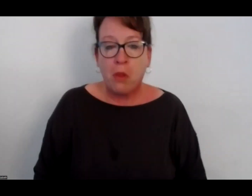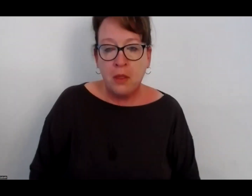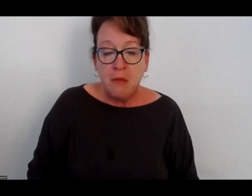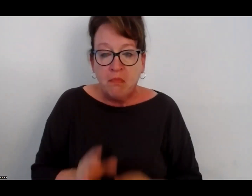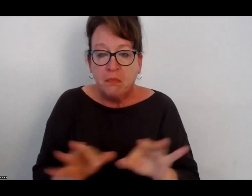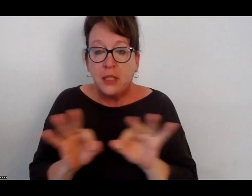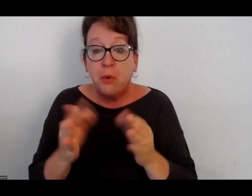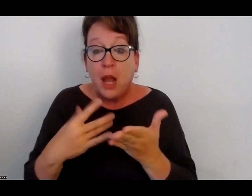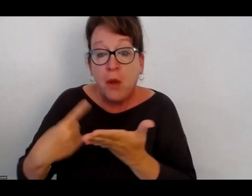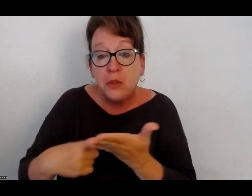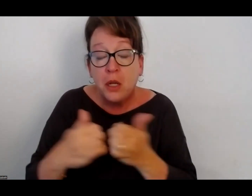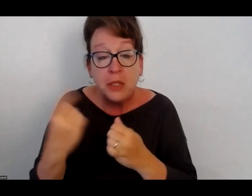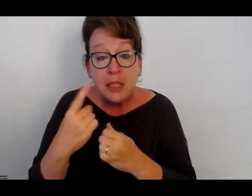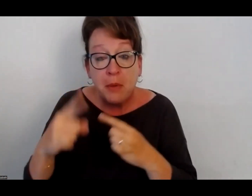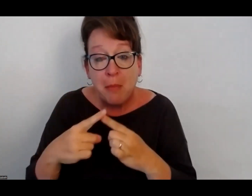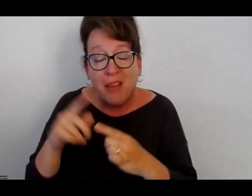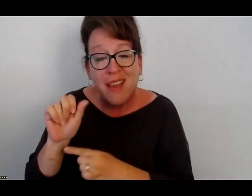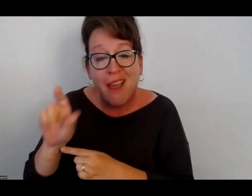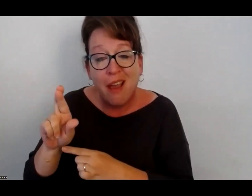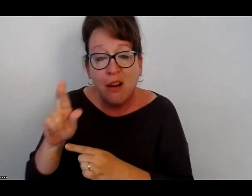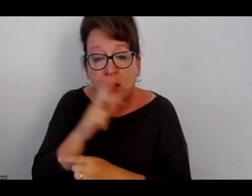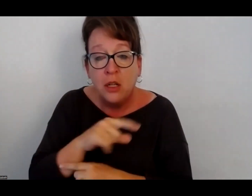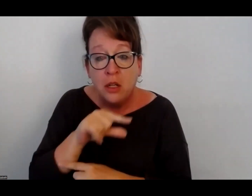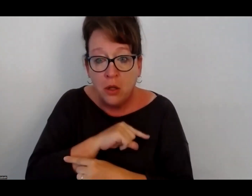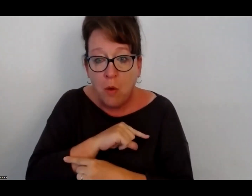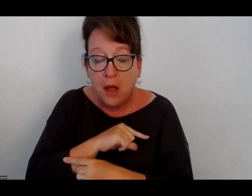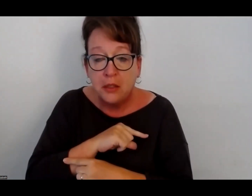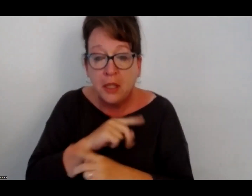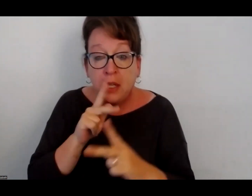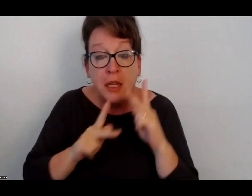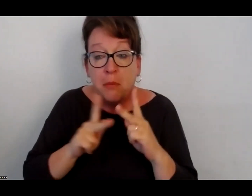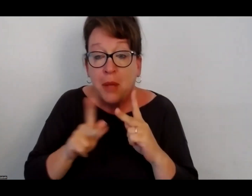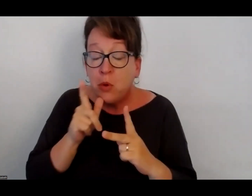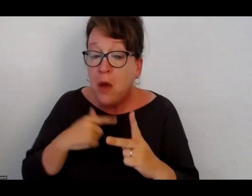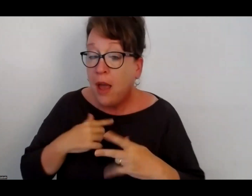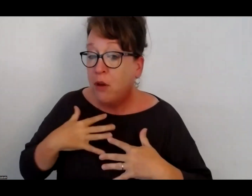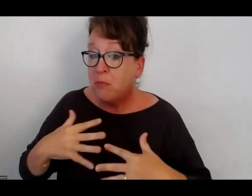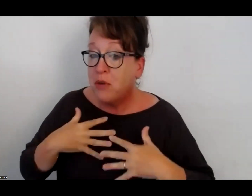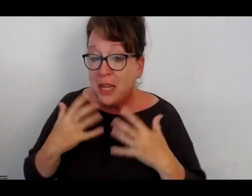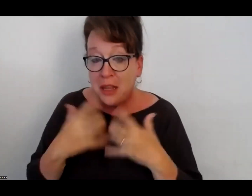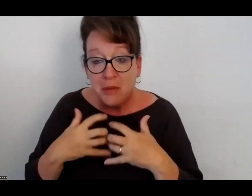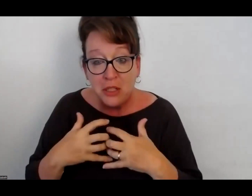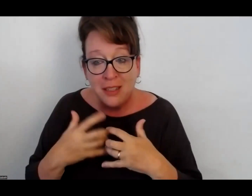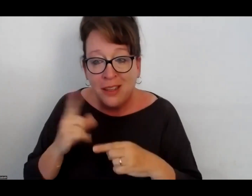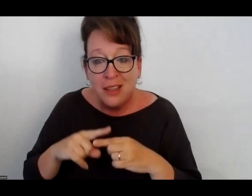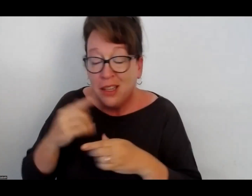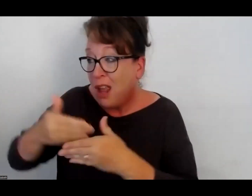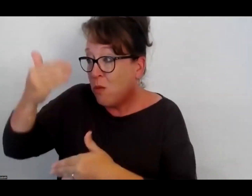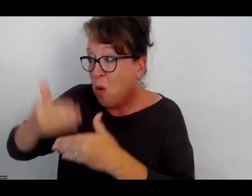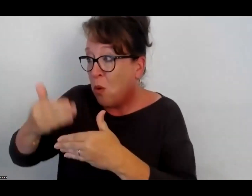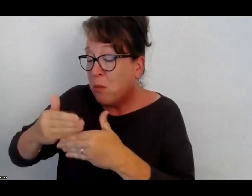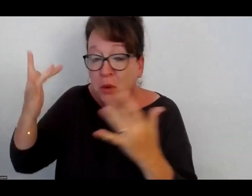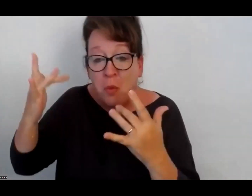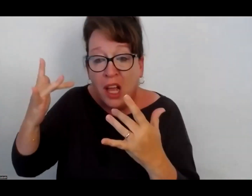people across the street from me that have breathing machines, and yet you can't open your windows because there's a